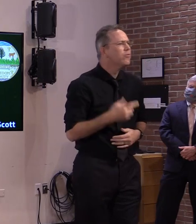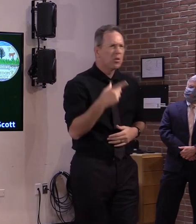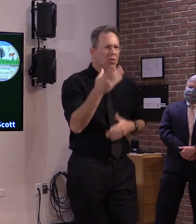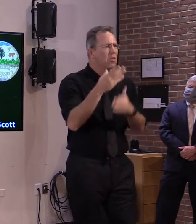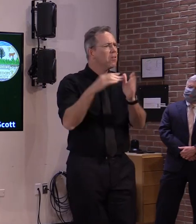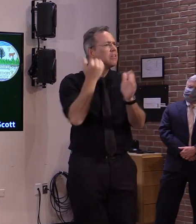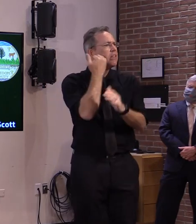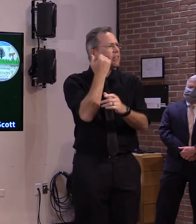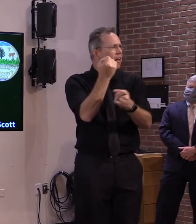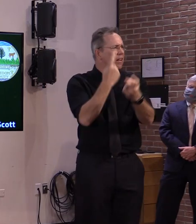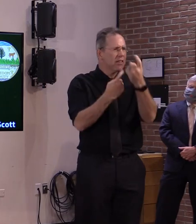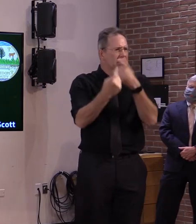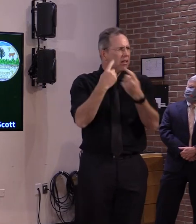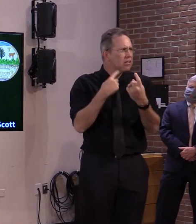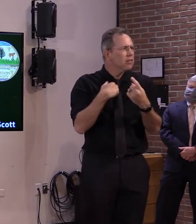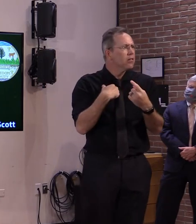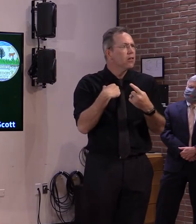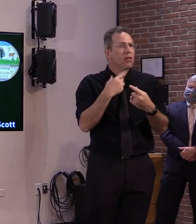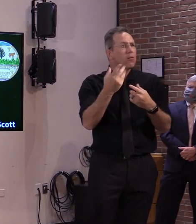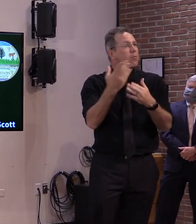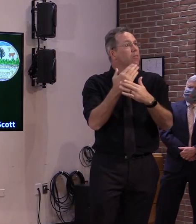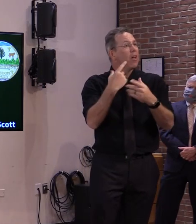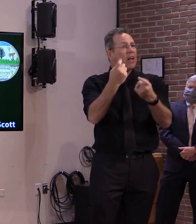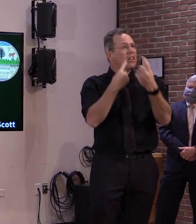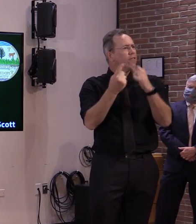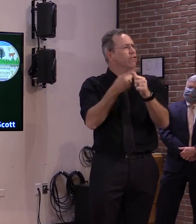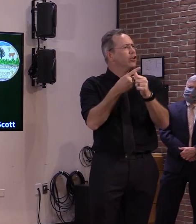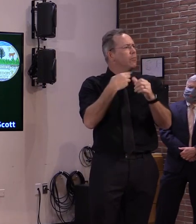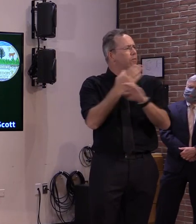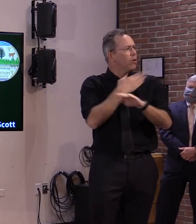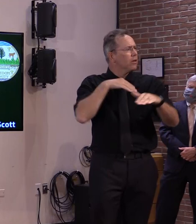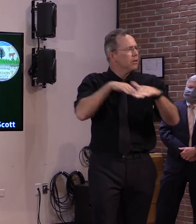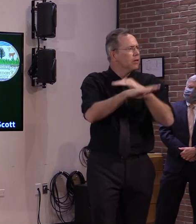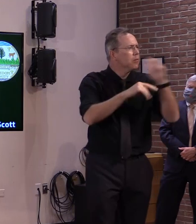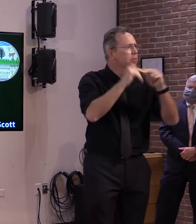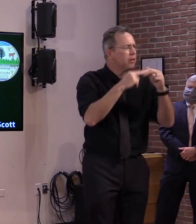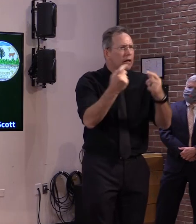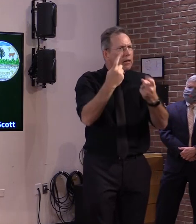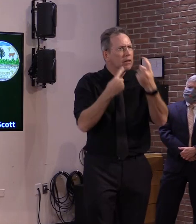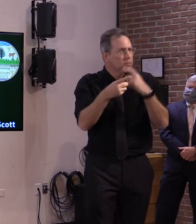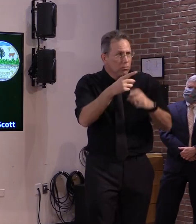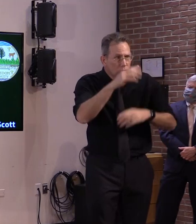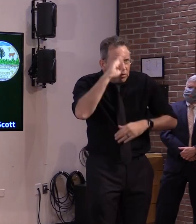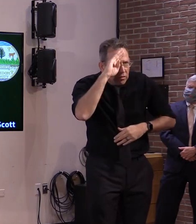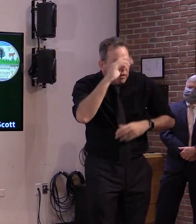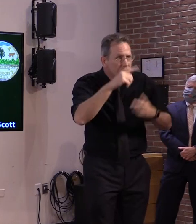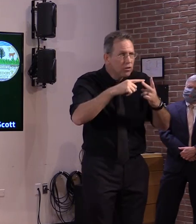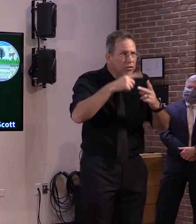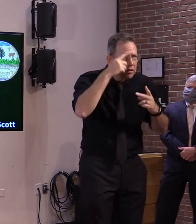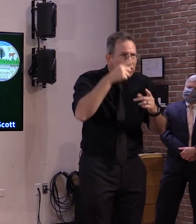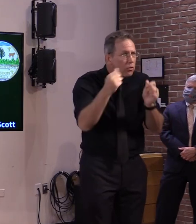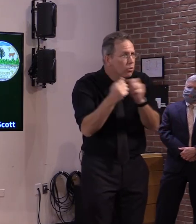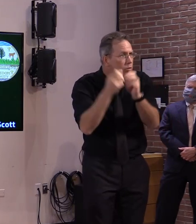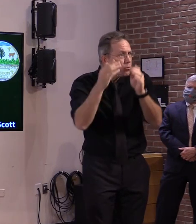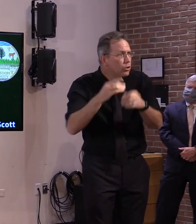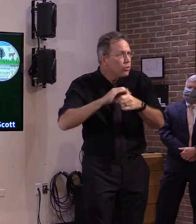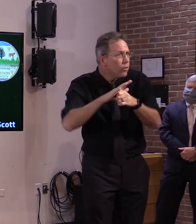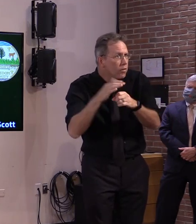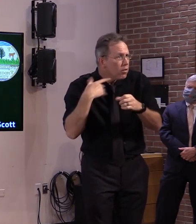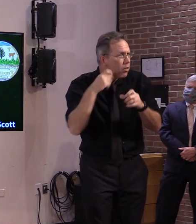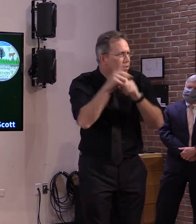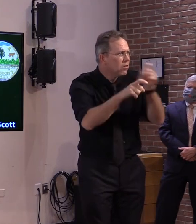entered the building, called in on the phone. I thought I'd list these and thought maybe some who